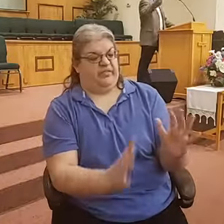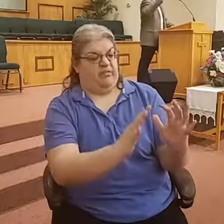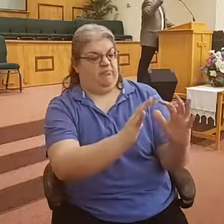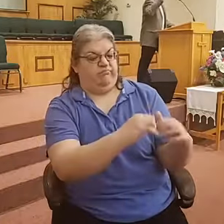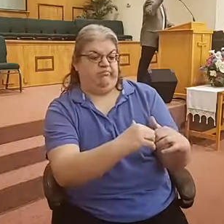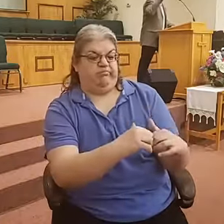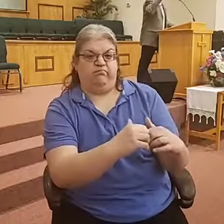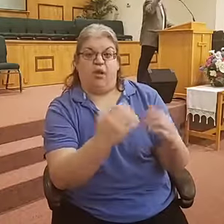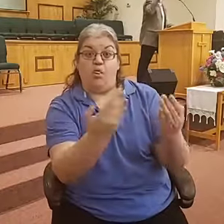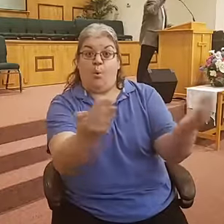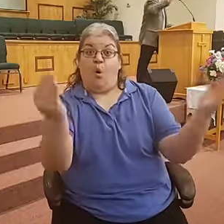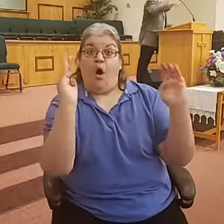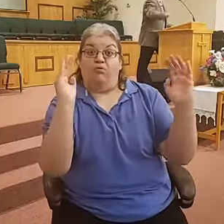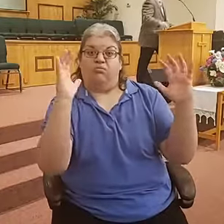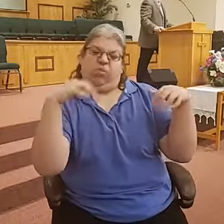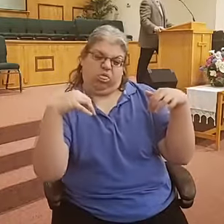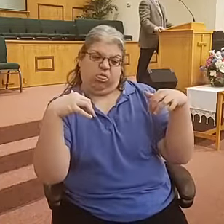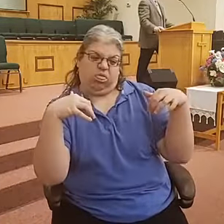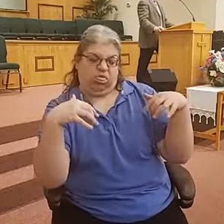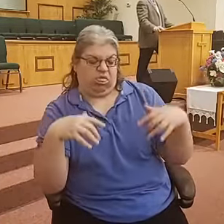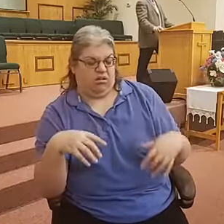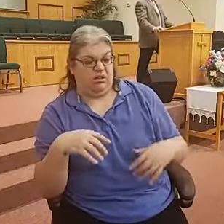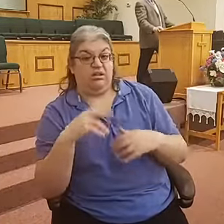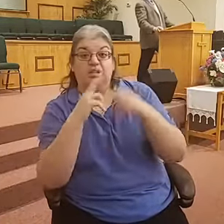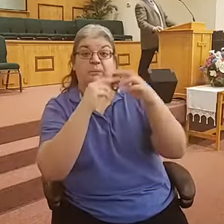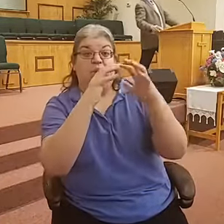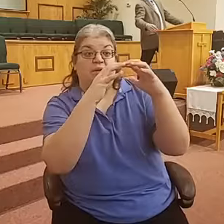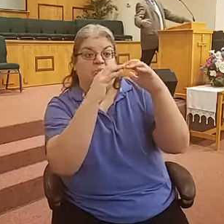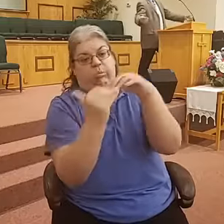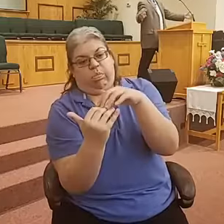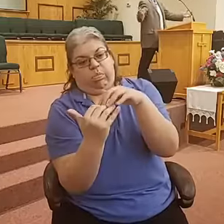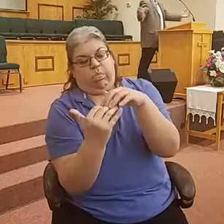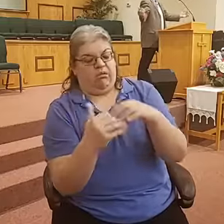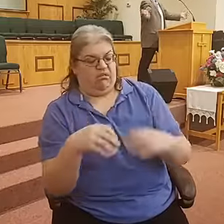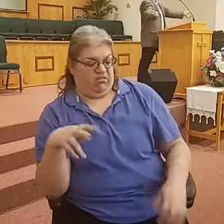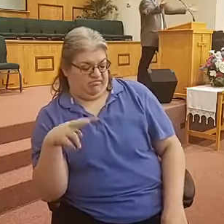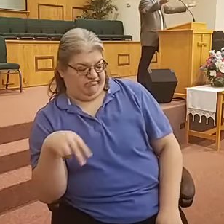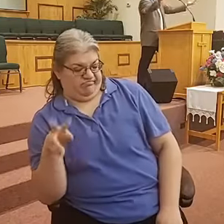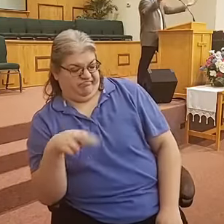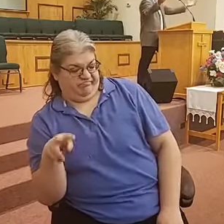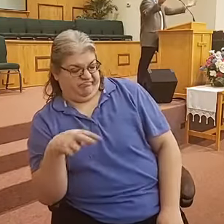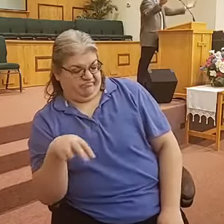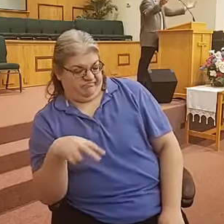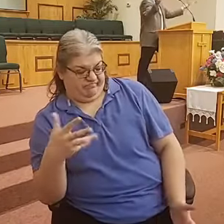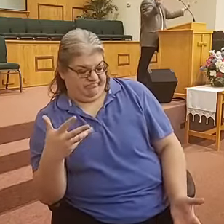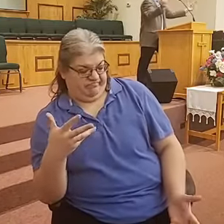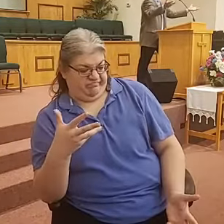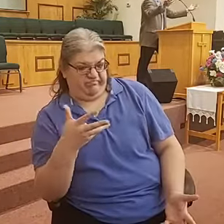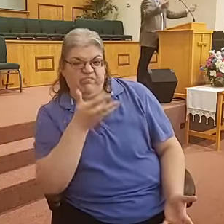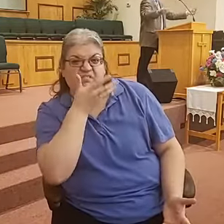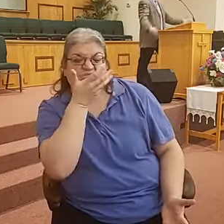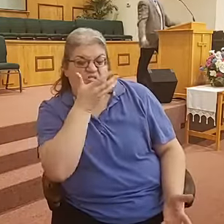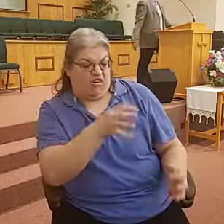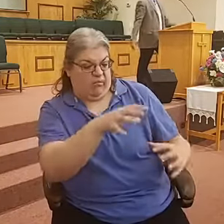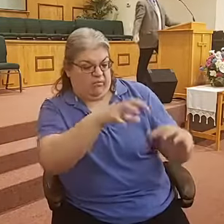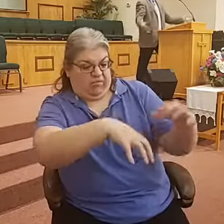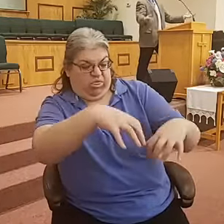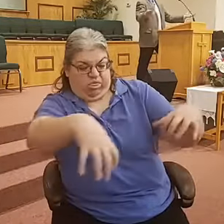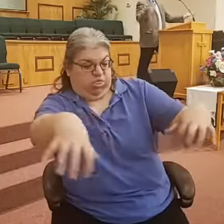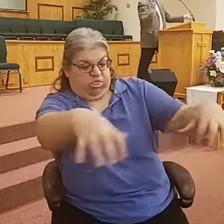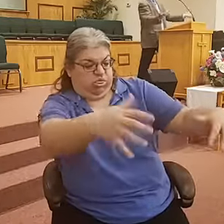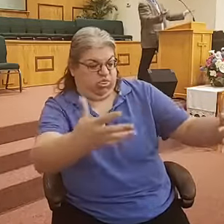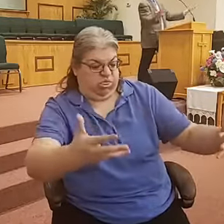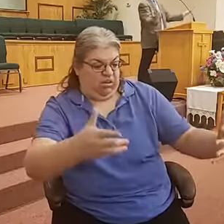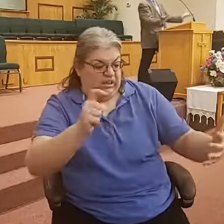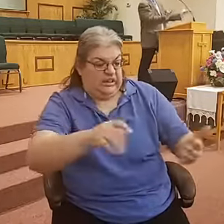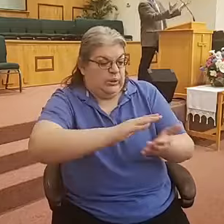Broken walls, broken buildings. There was all kinds of garbage and debris that would need to be removed. And who knows,